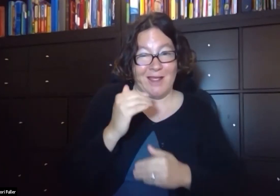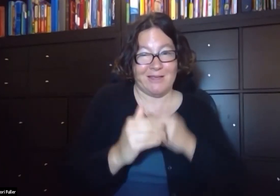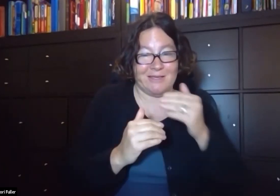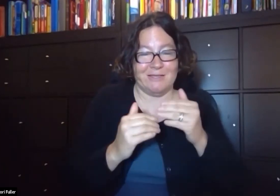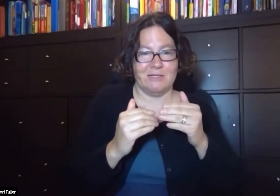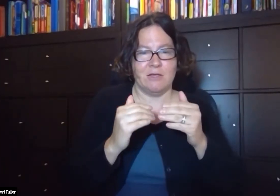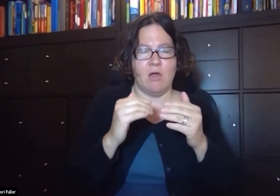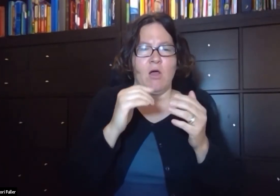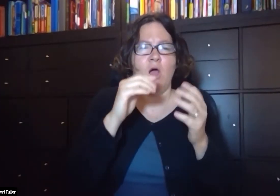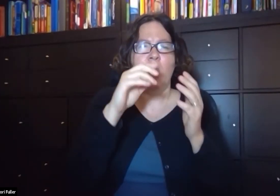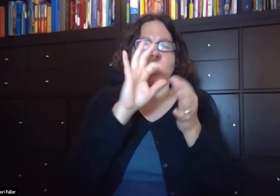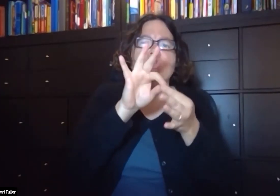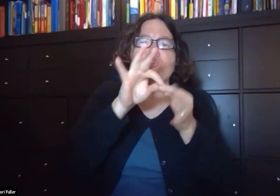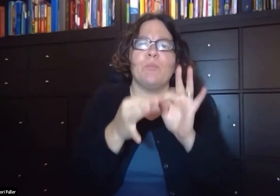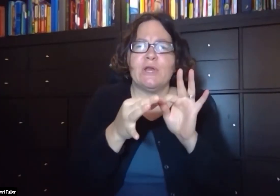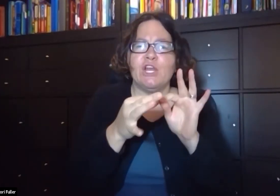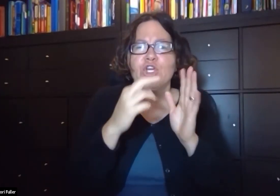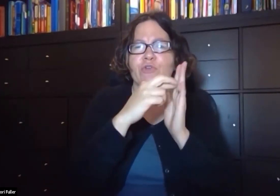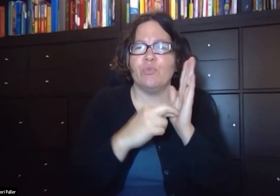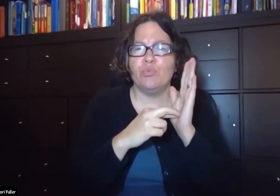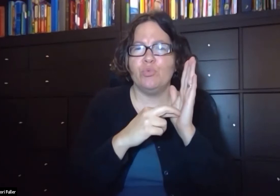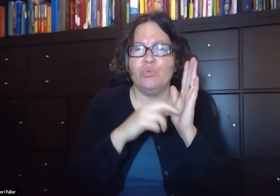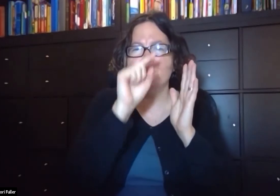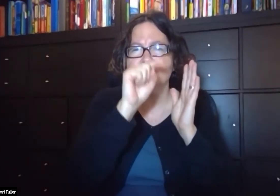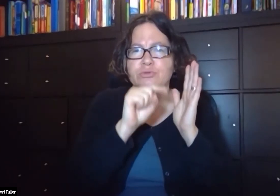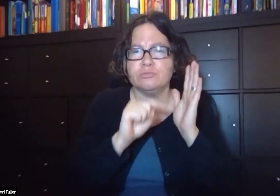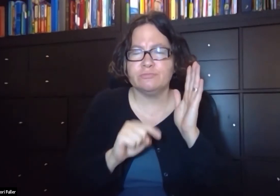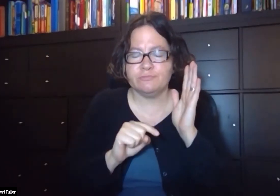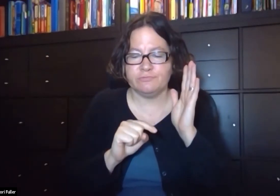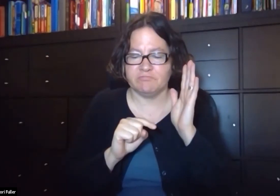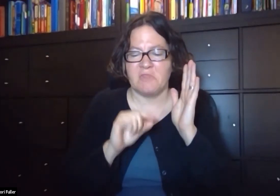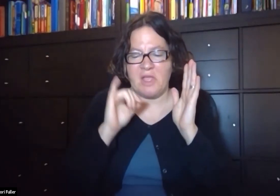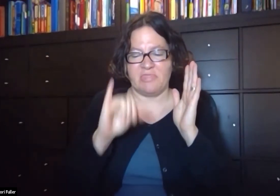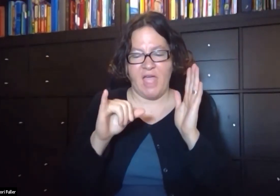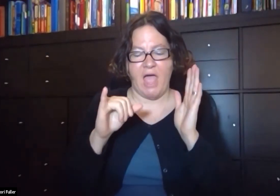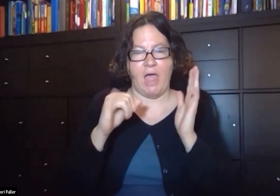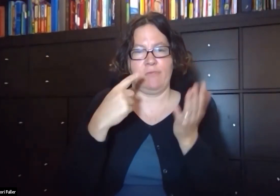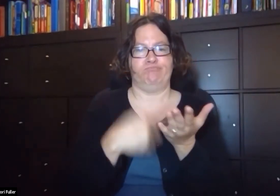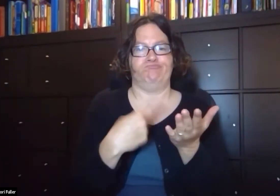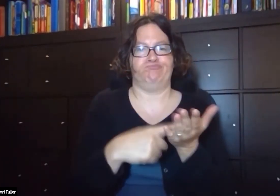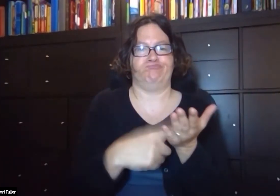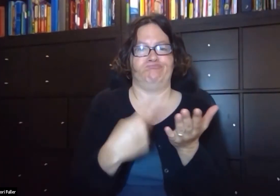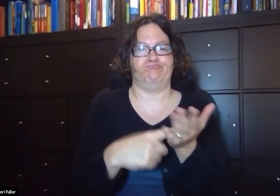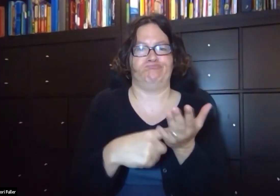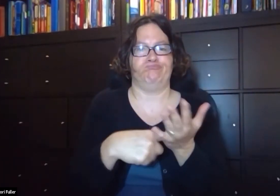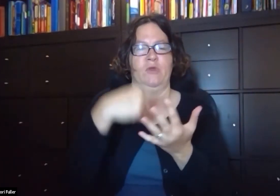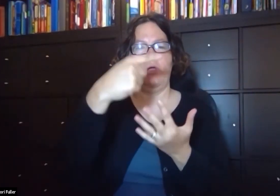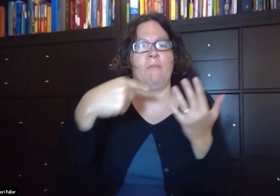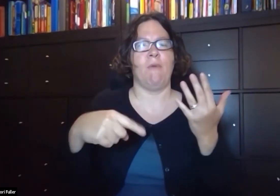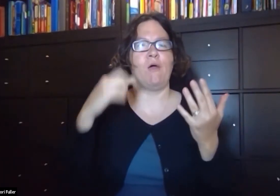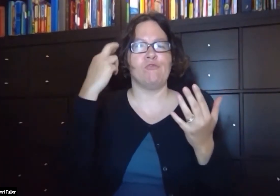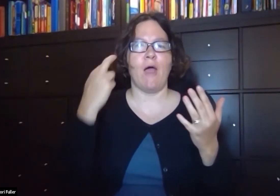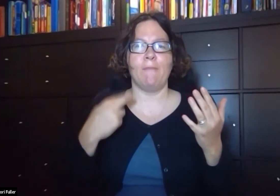and they wanted to understand how this law was applied to our lives. And so there was a lot of